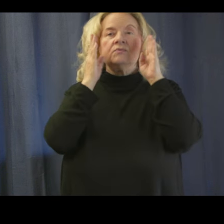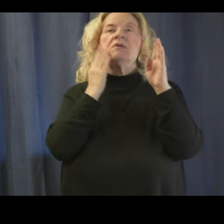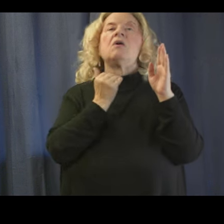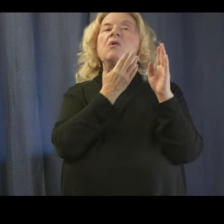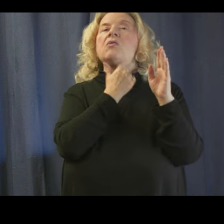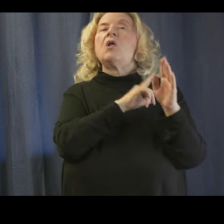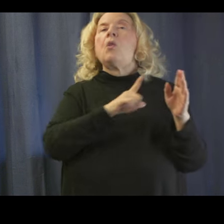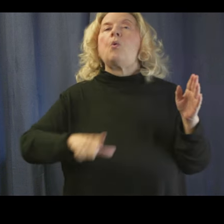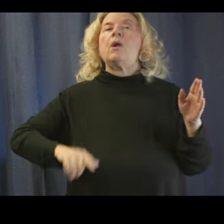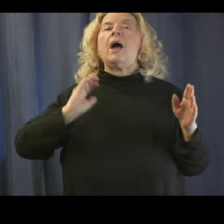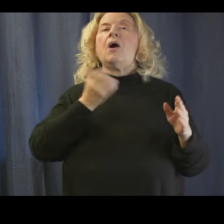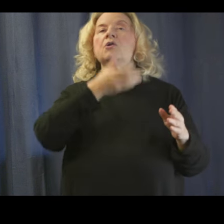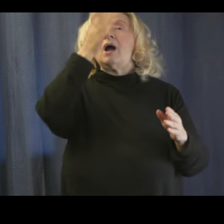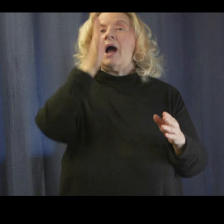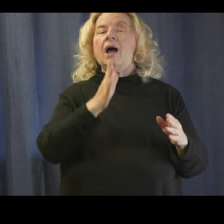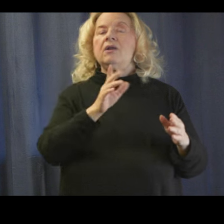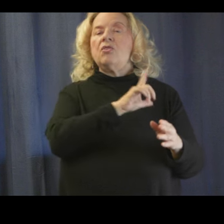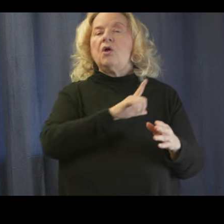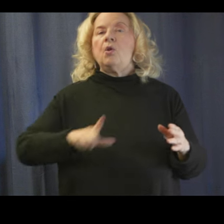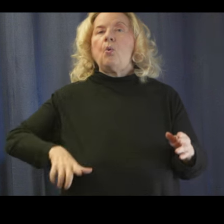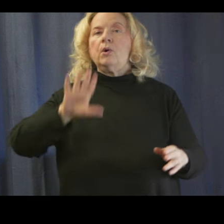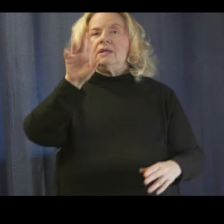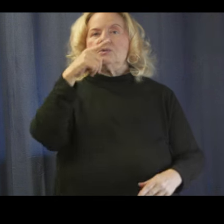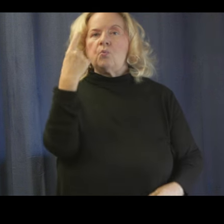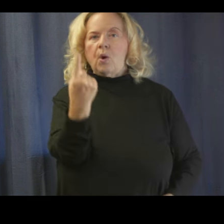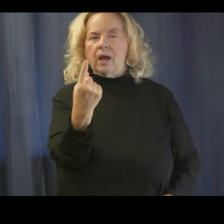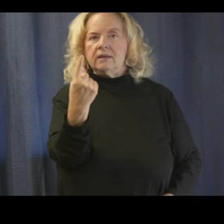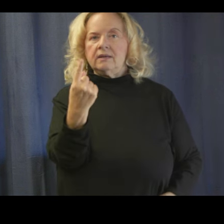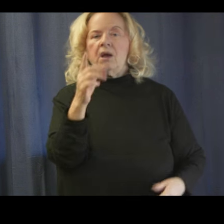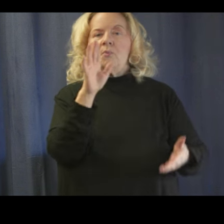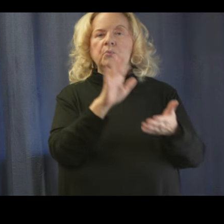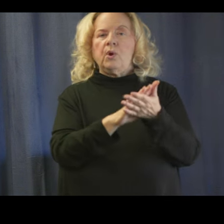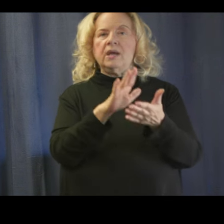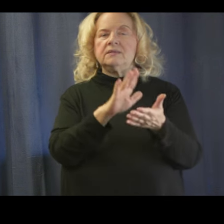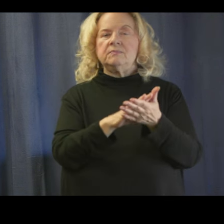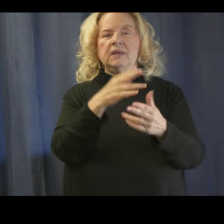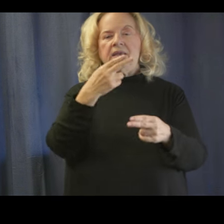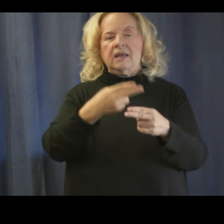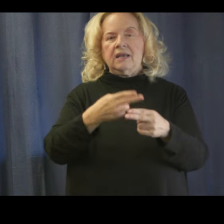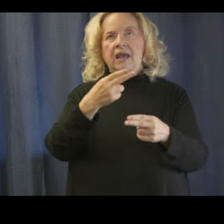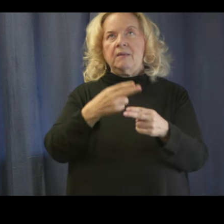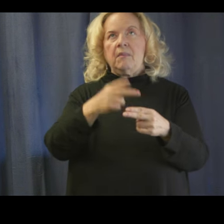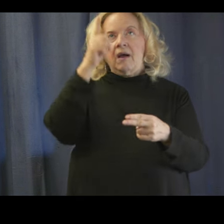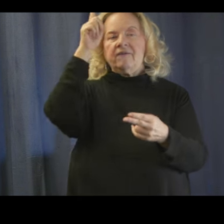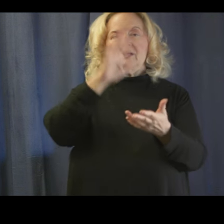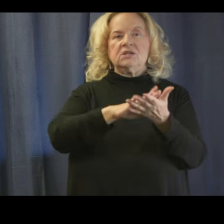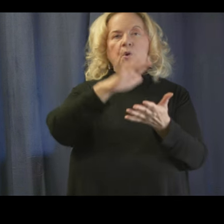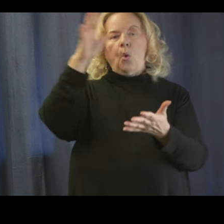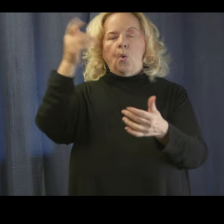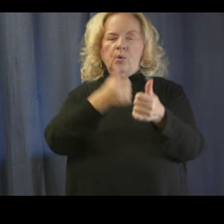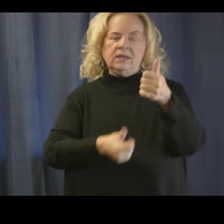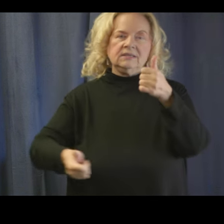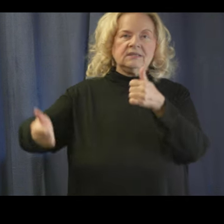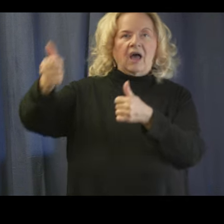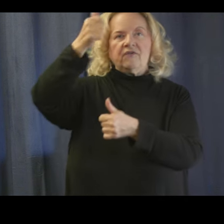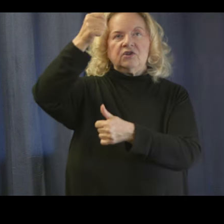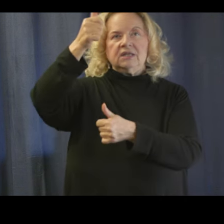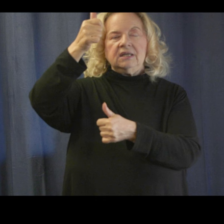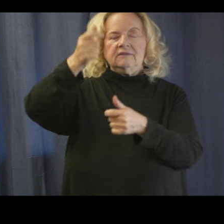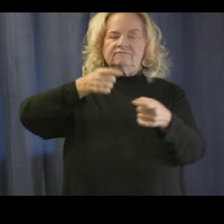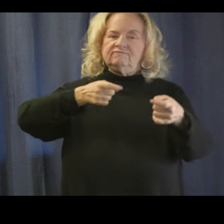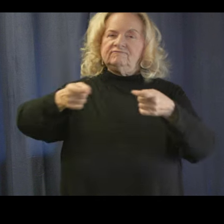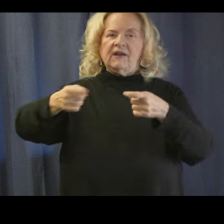Vaed. Hear, O Israel, the Lord our God, the Lord is one. Praised be the name of